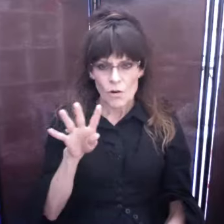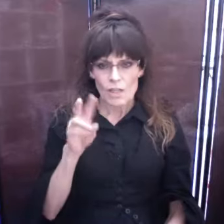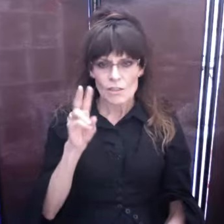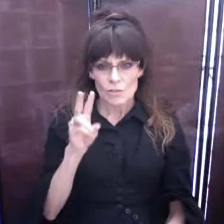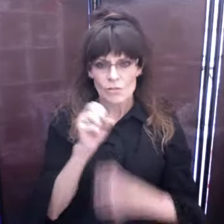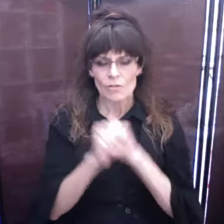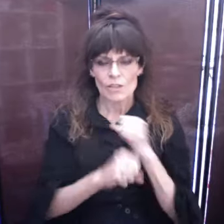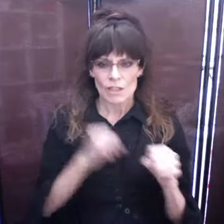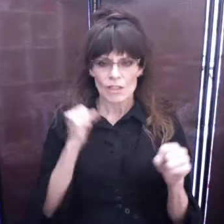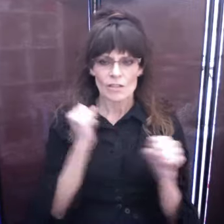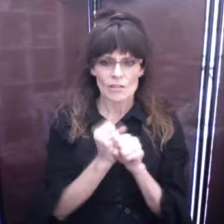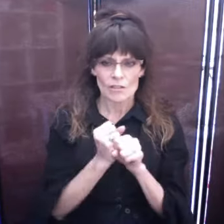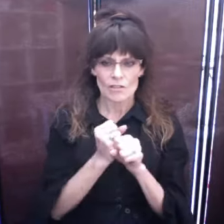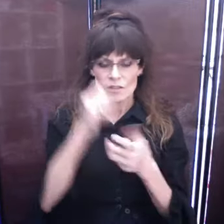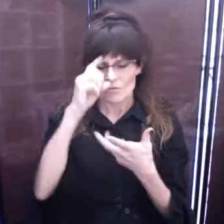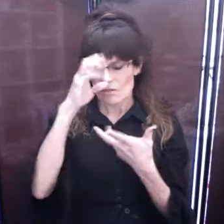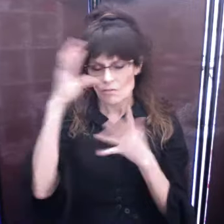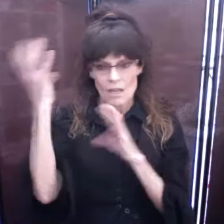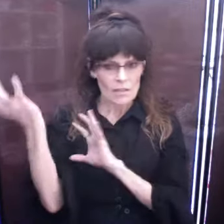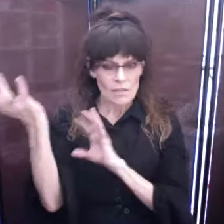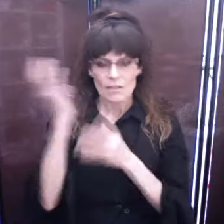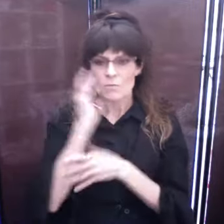certainly mixed experiences. And when the house was finally